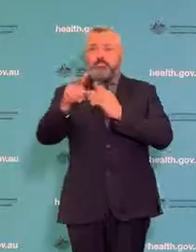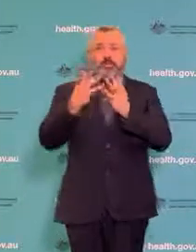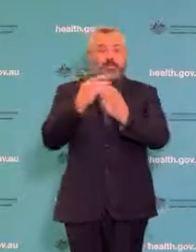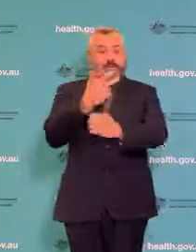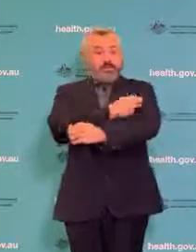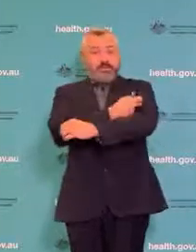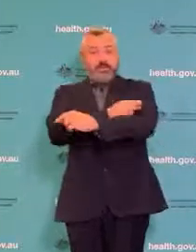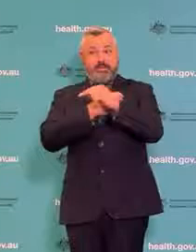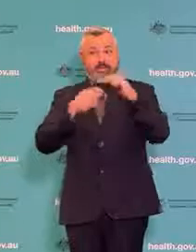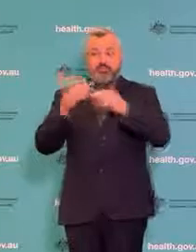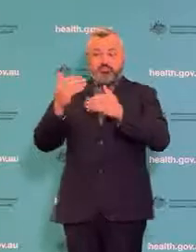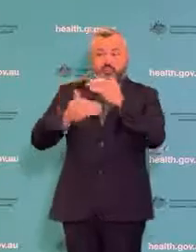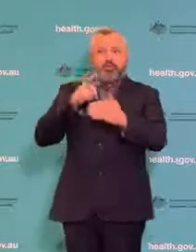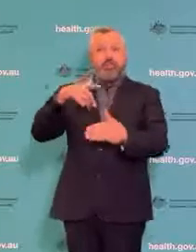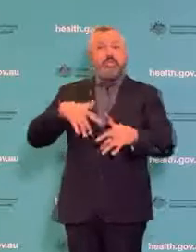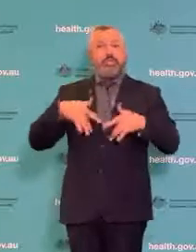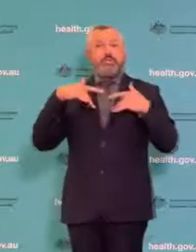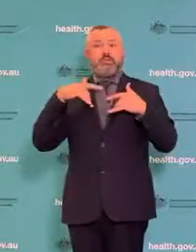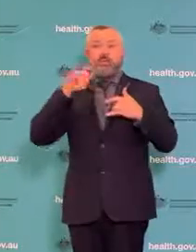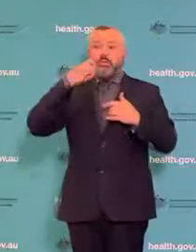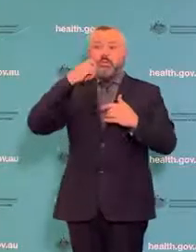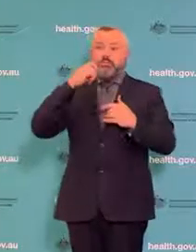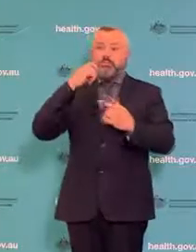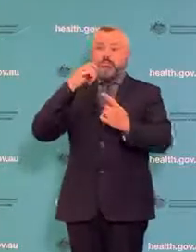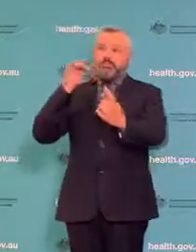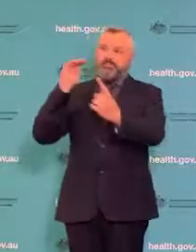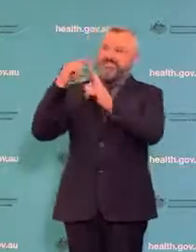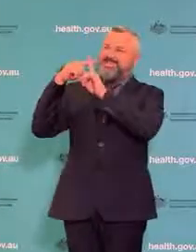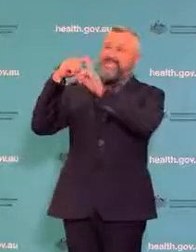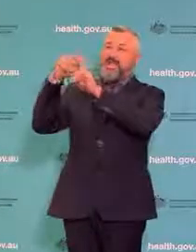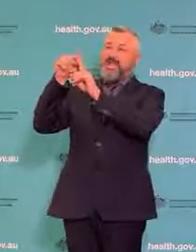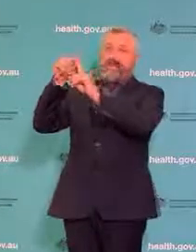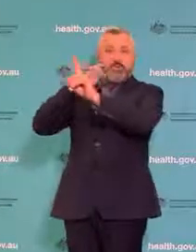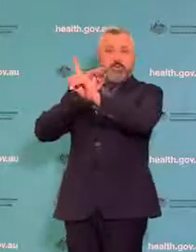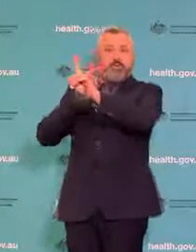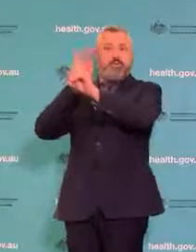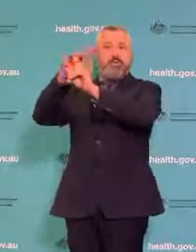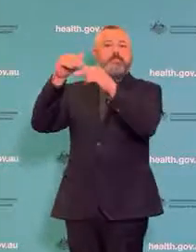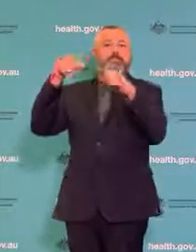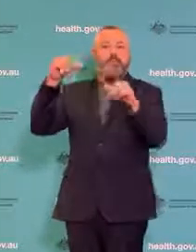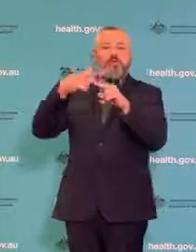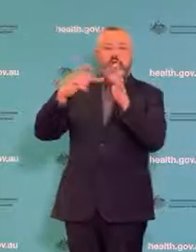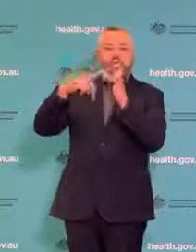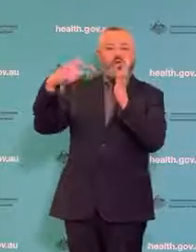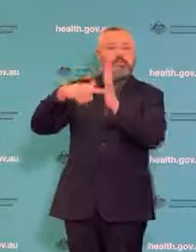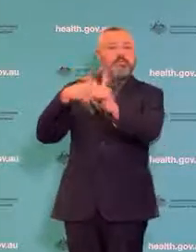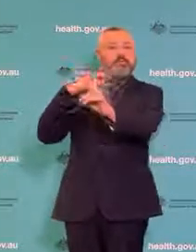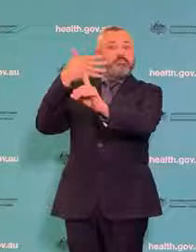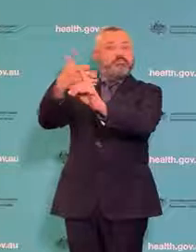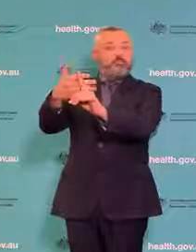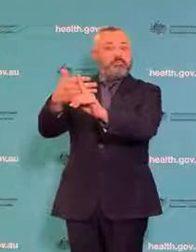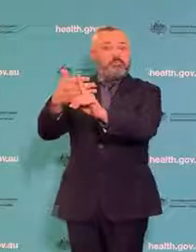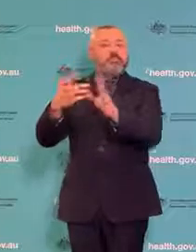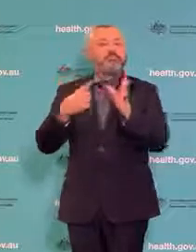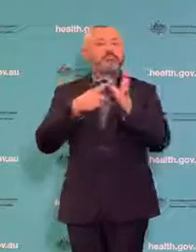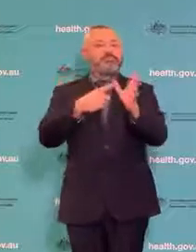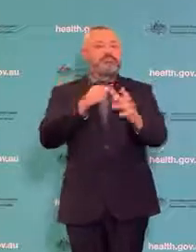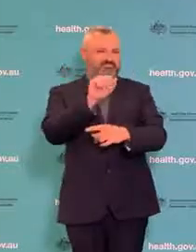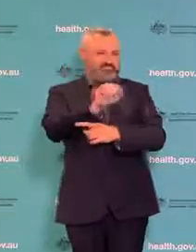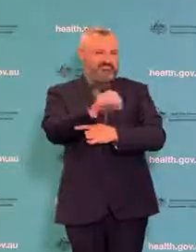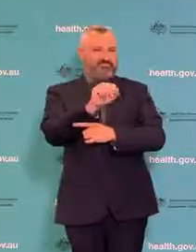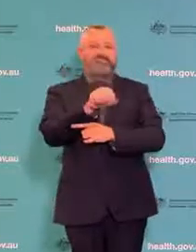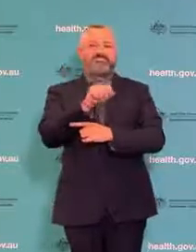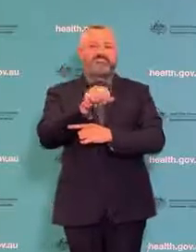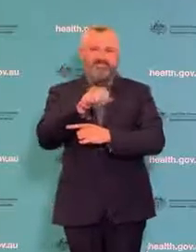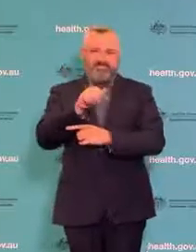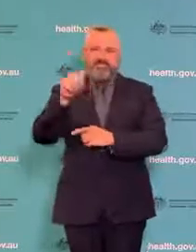you still confident that we'll hit our targets by October? Yes, we are. We knew that this rollout would take a number of